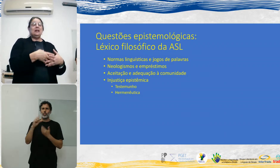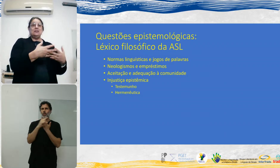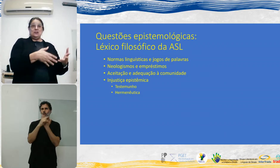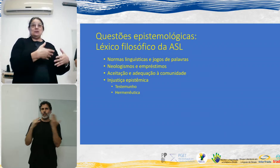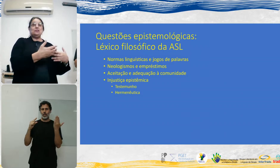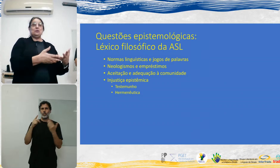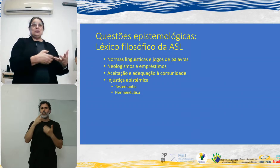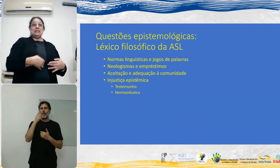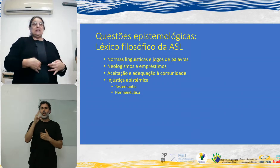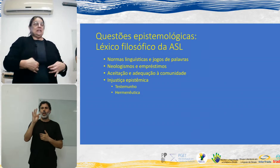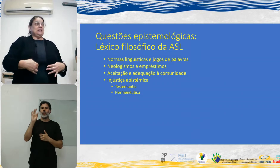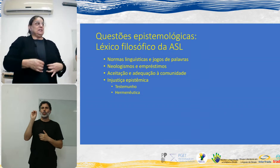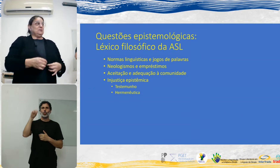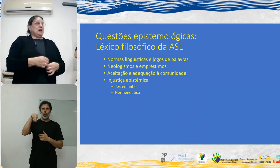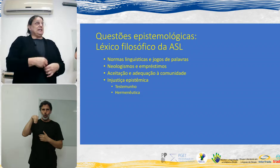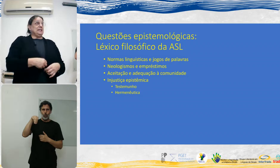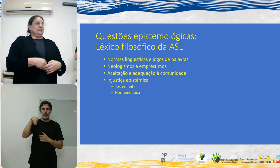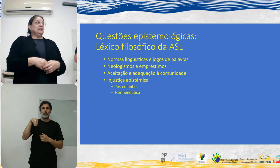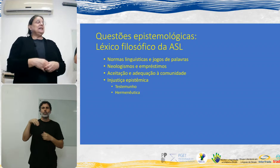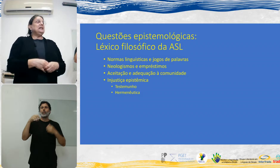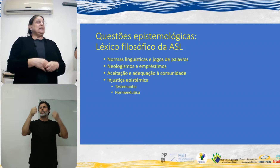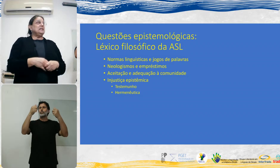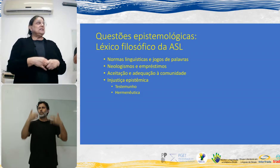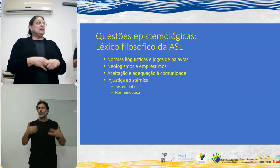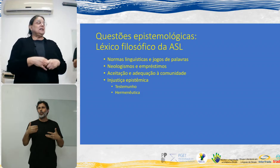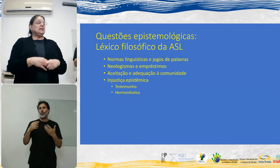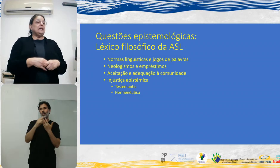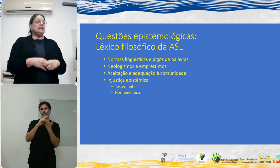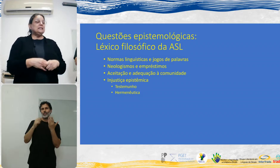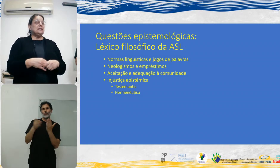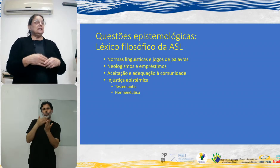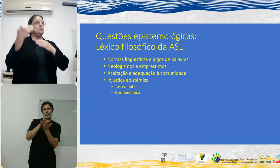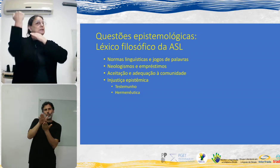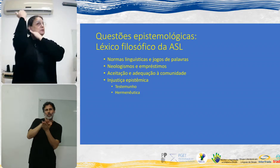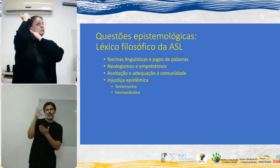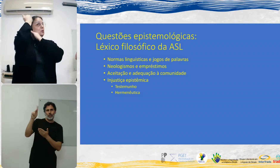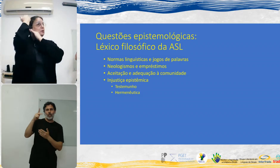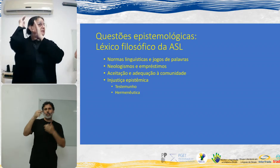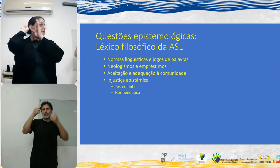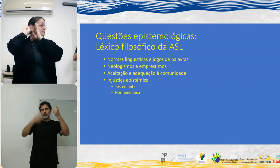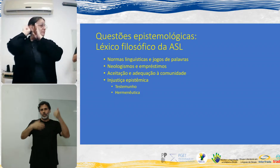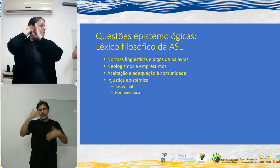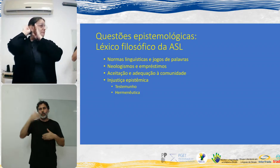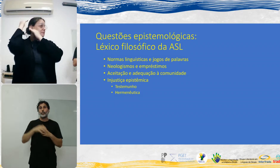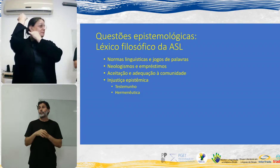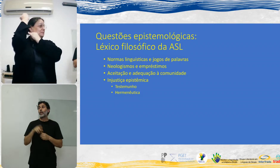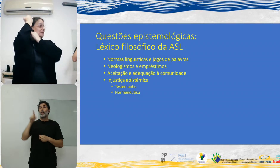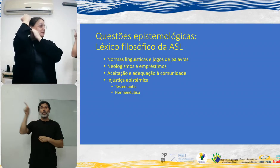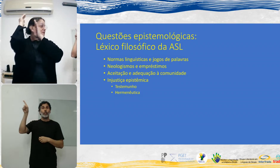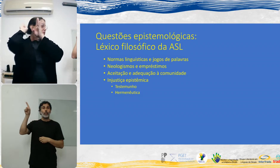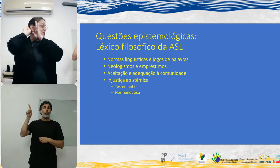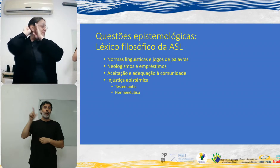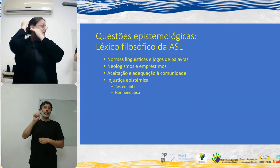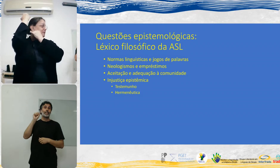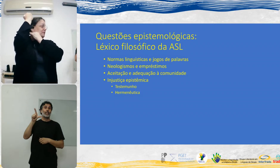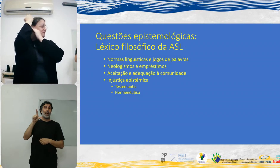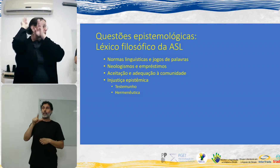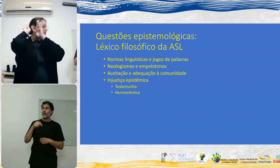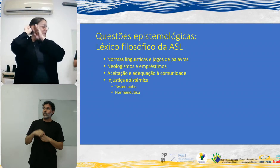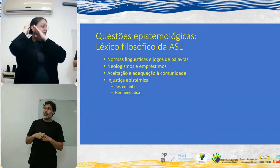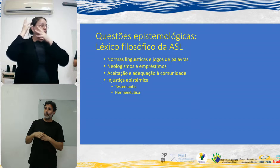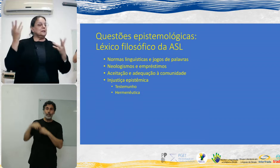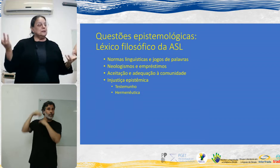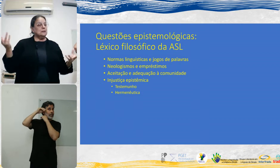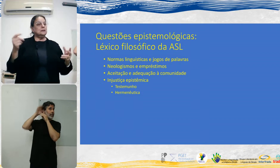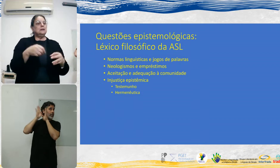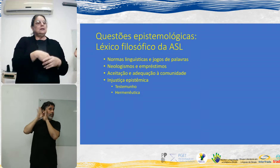term and starts using it in his writing. In ASL, we do autism because it's all about